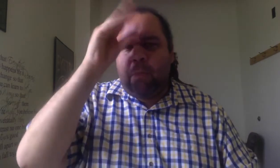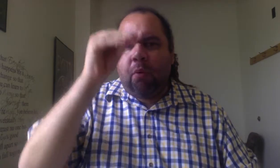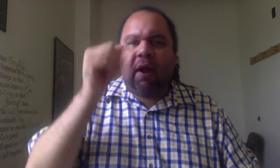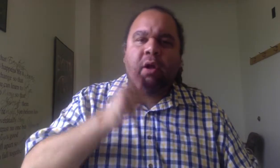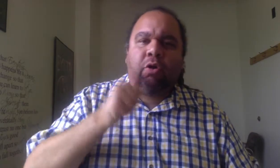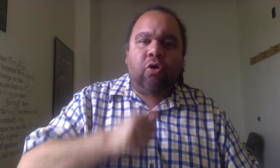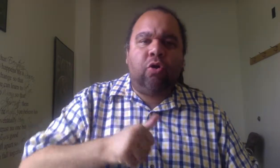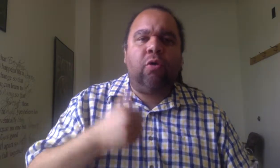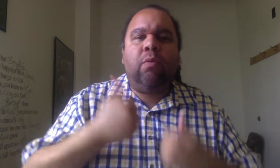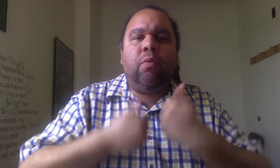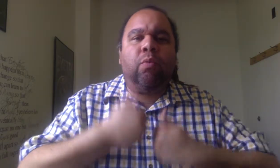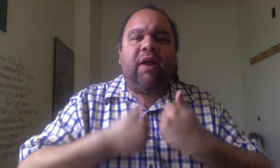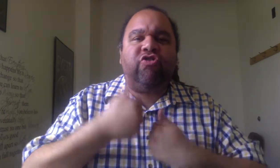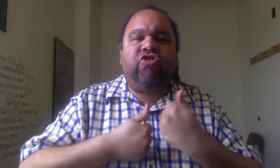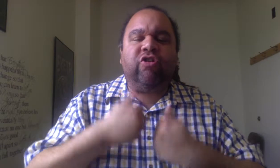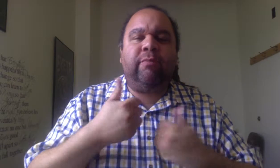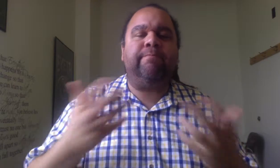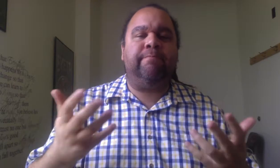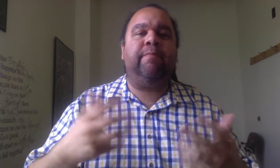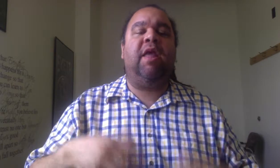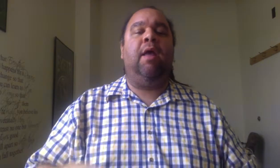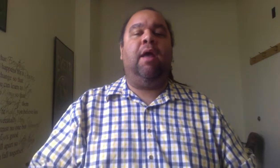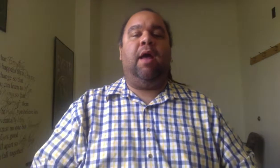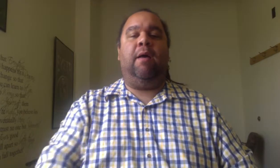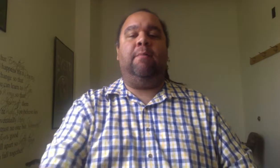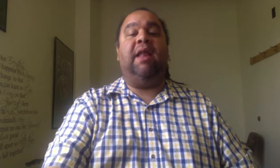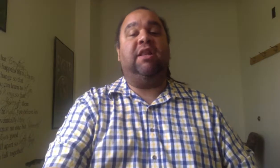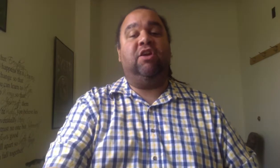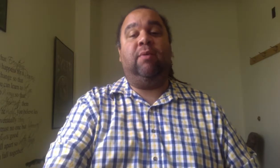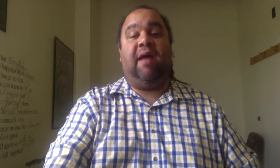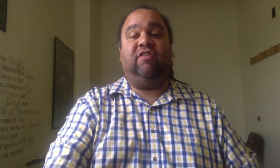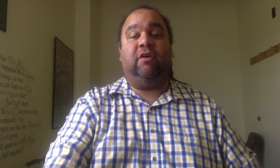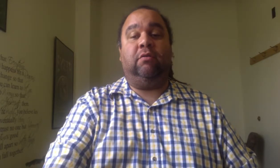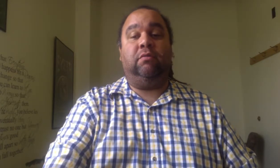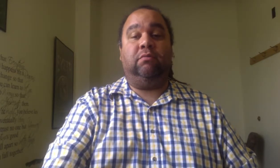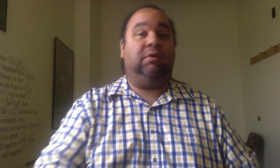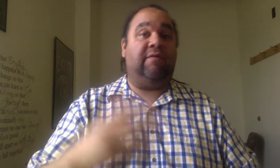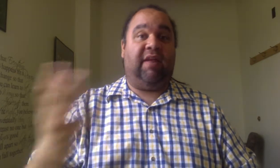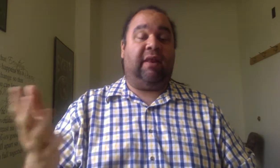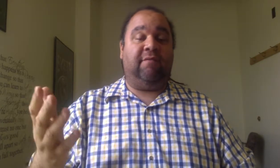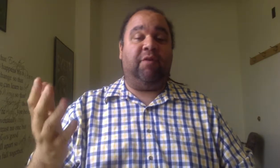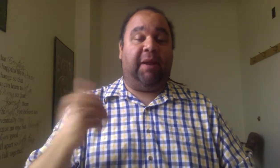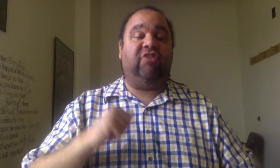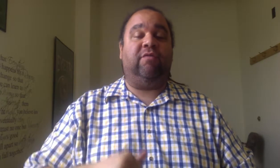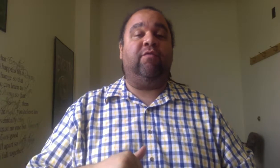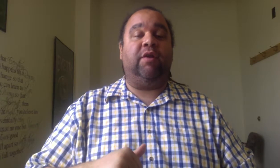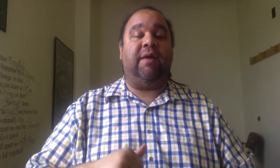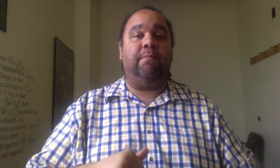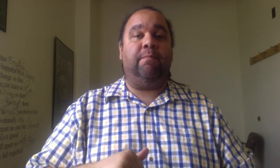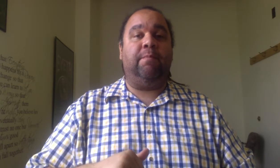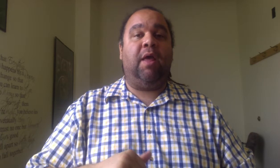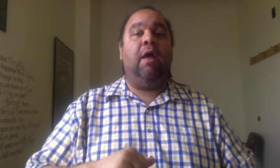boy, girl, which? And then you would have to convey that information for them.